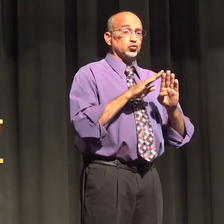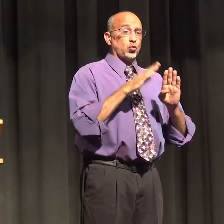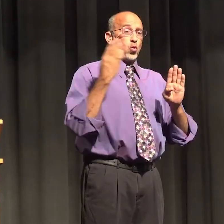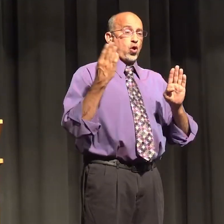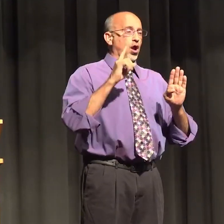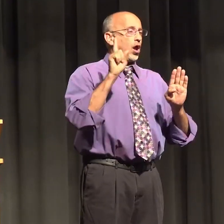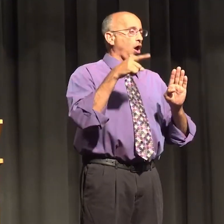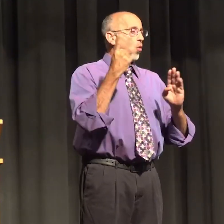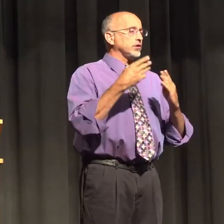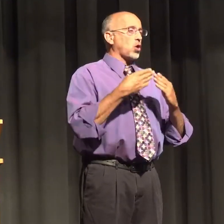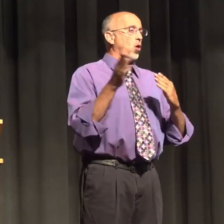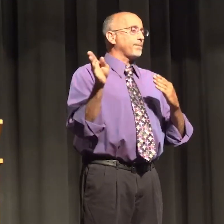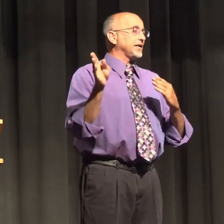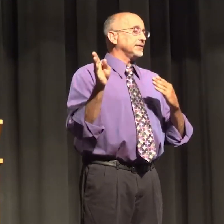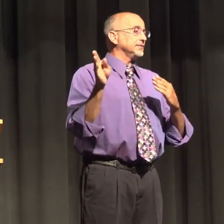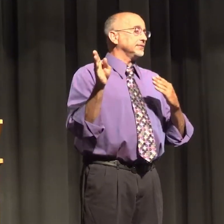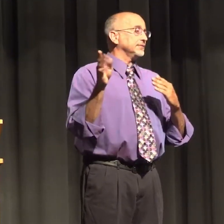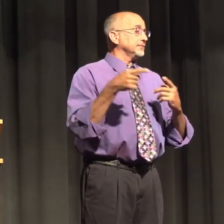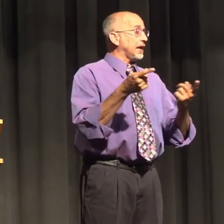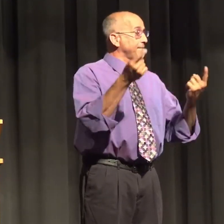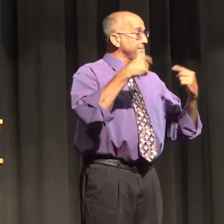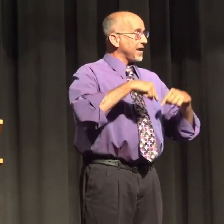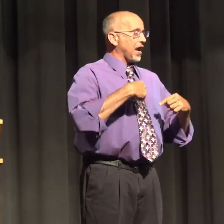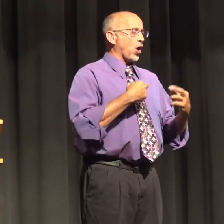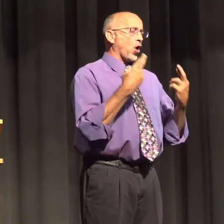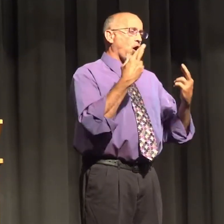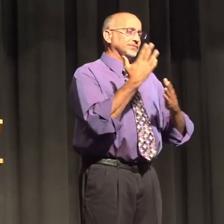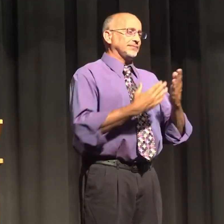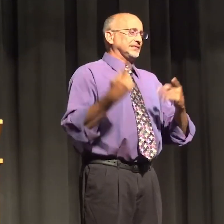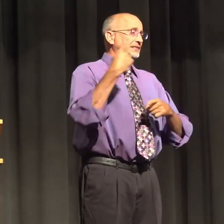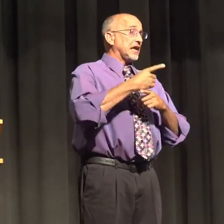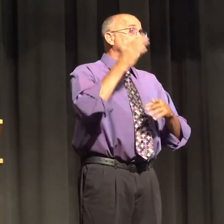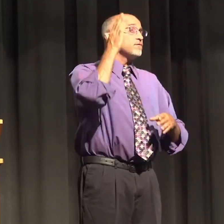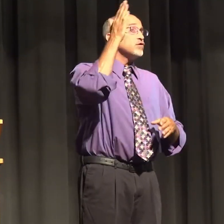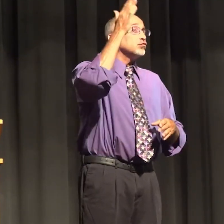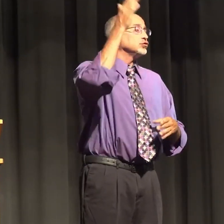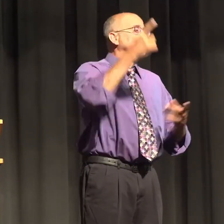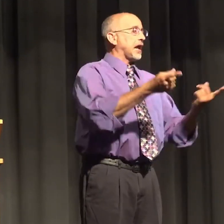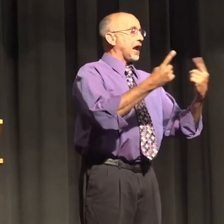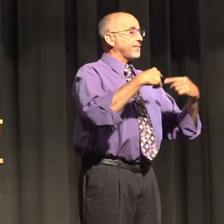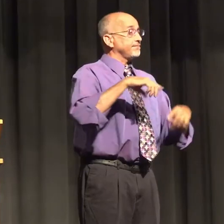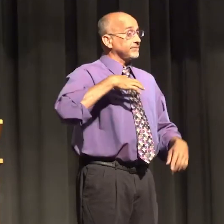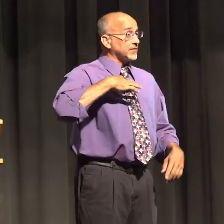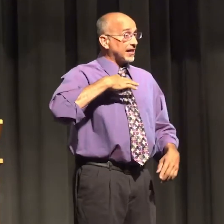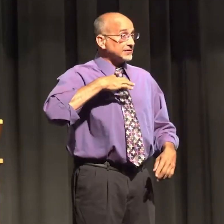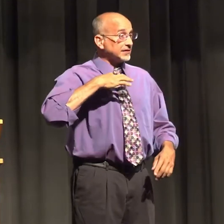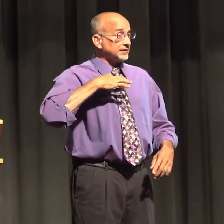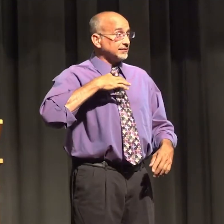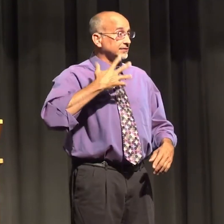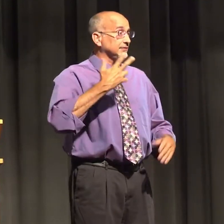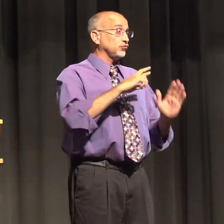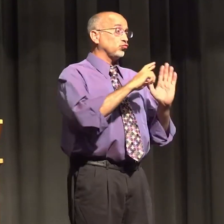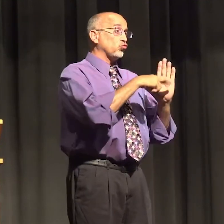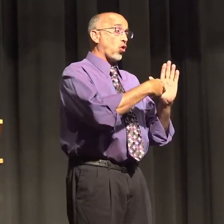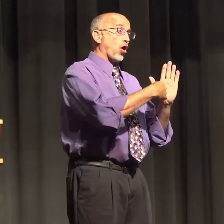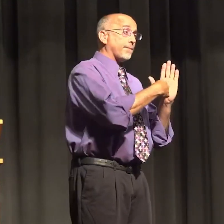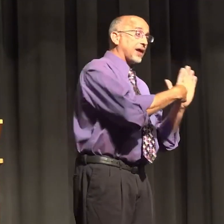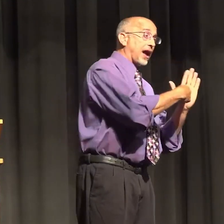worthy. And our door is always open. Anytime in the future, if you'd like to